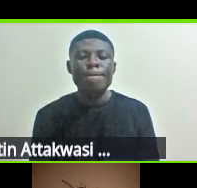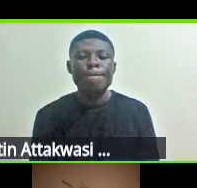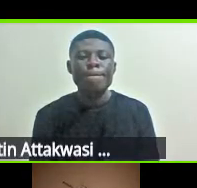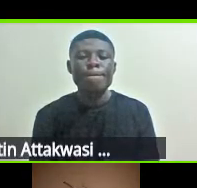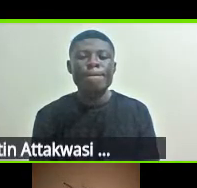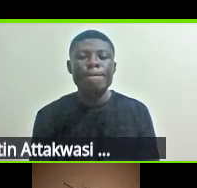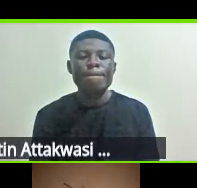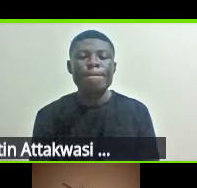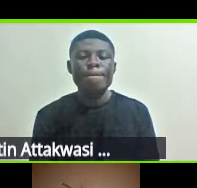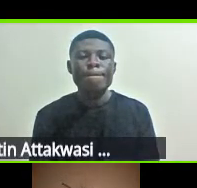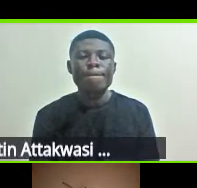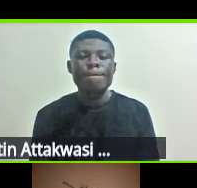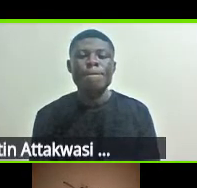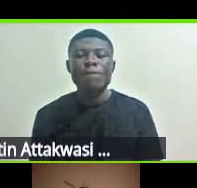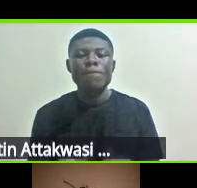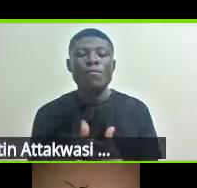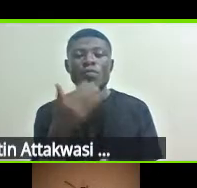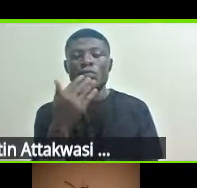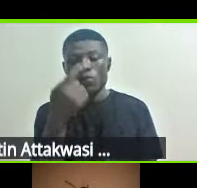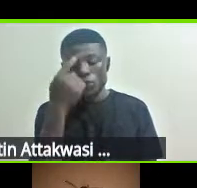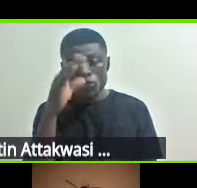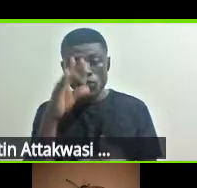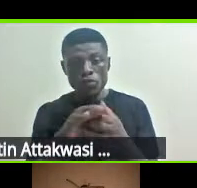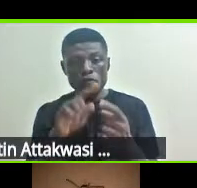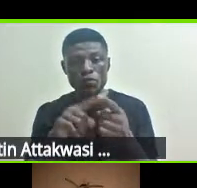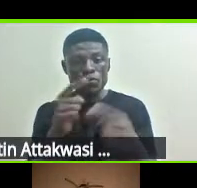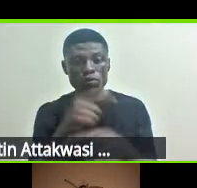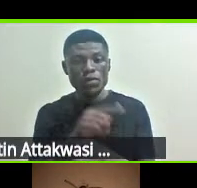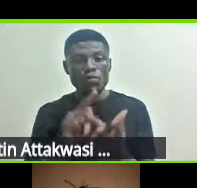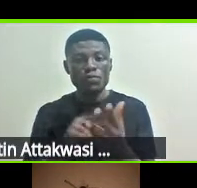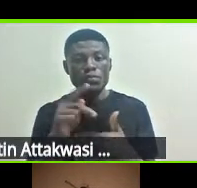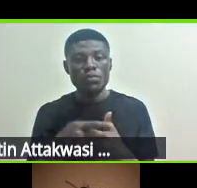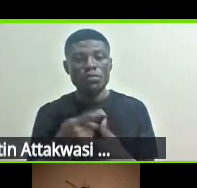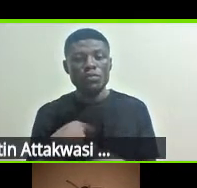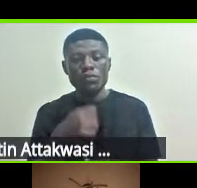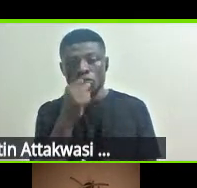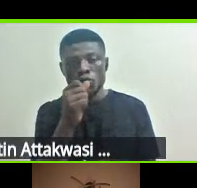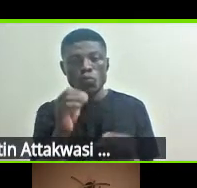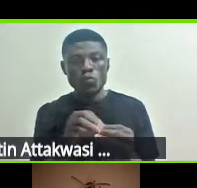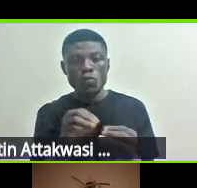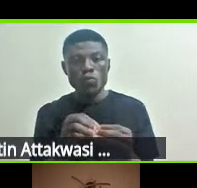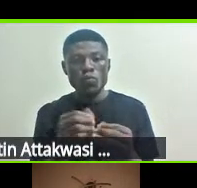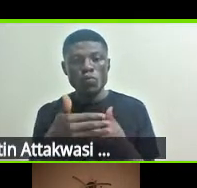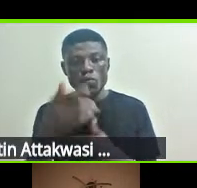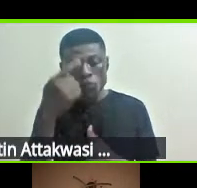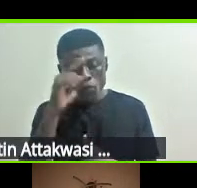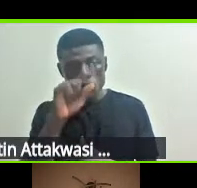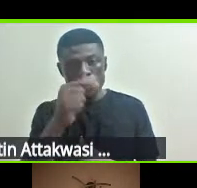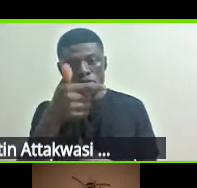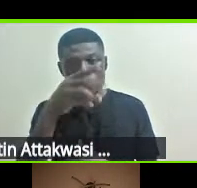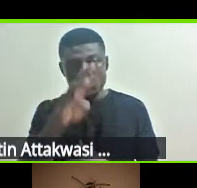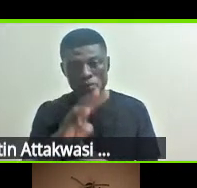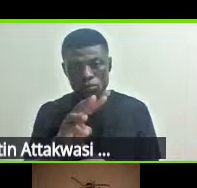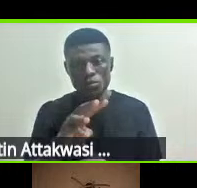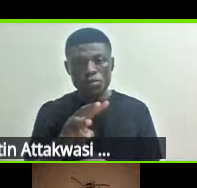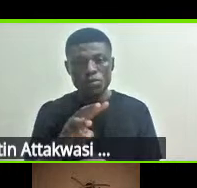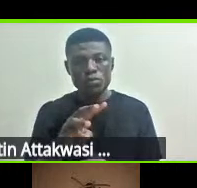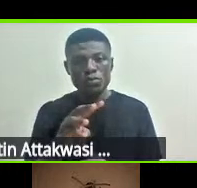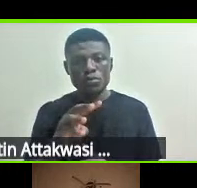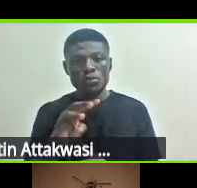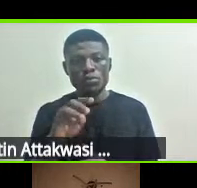All right, thank you all for joining today's session. We're sure there's so much more for 2026 and the year is